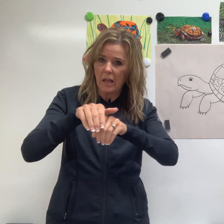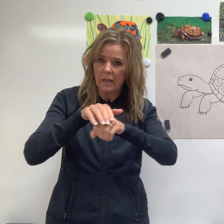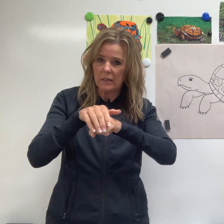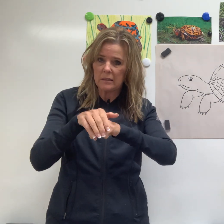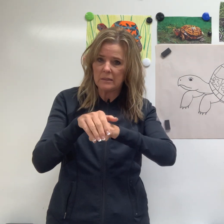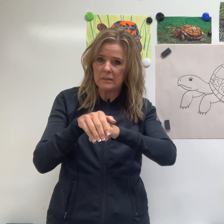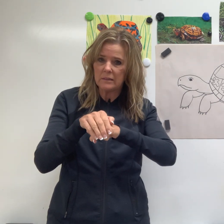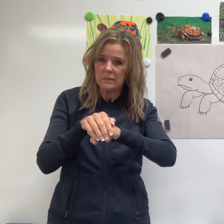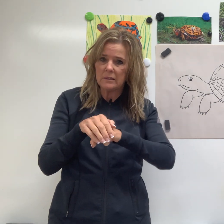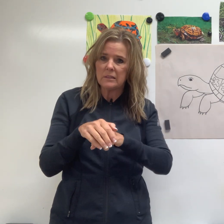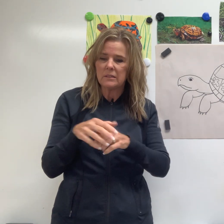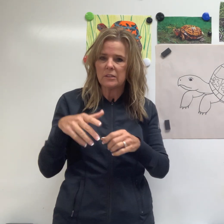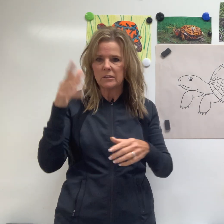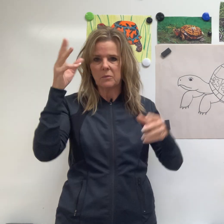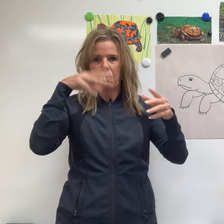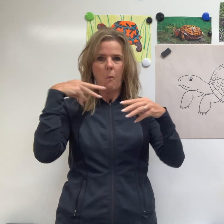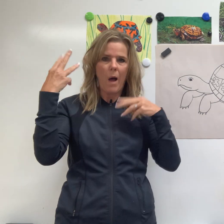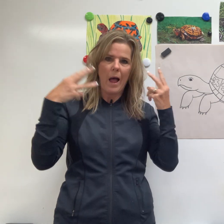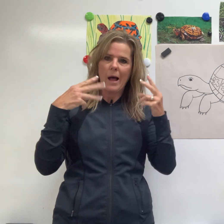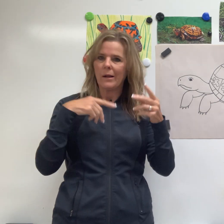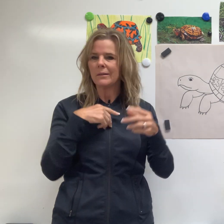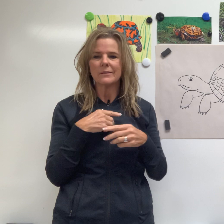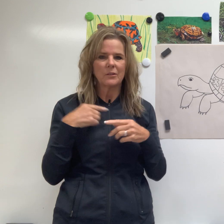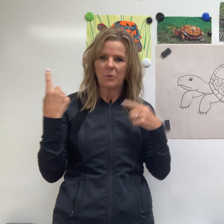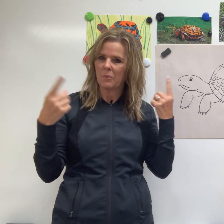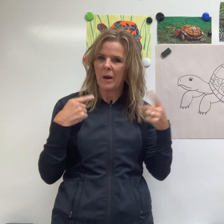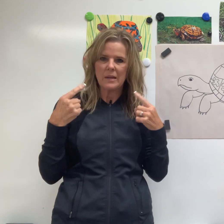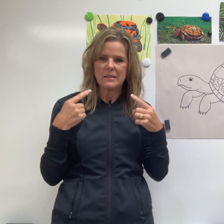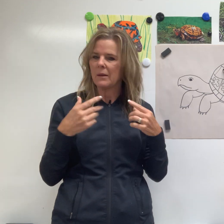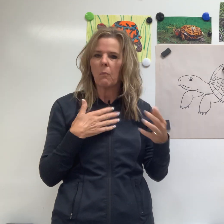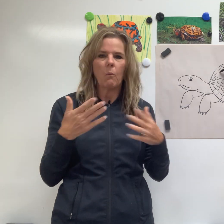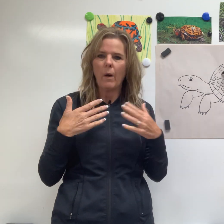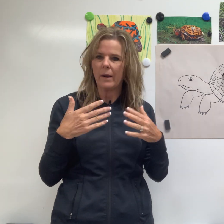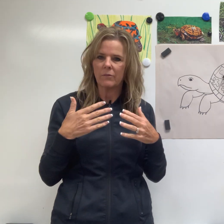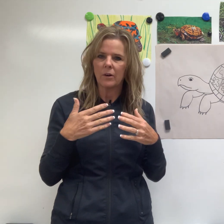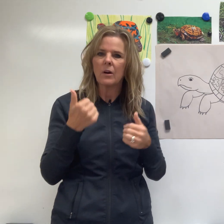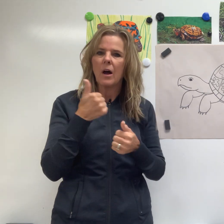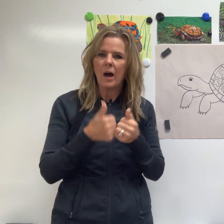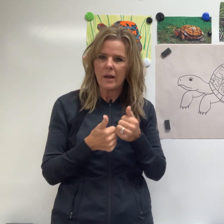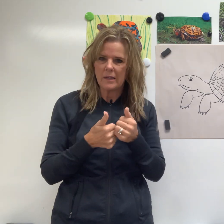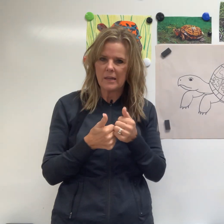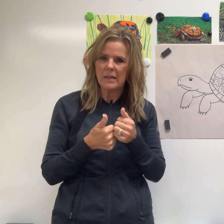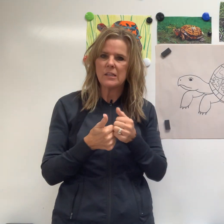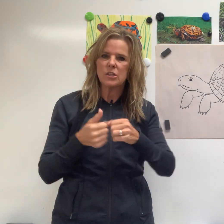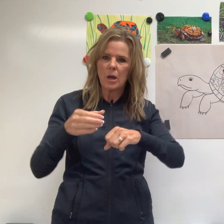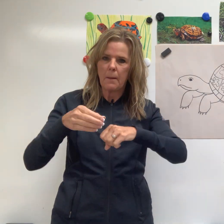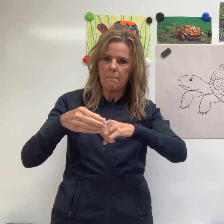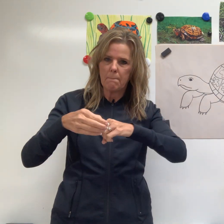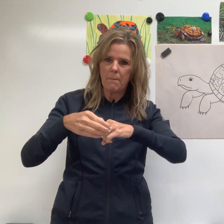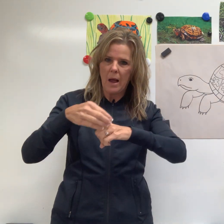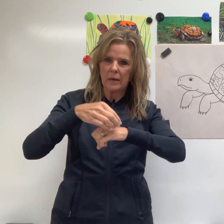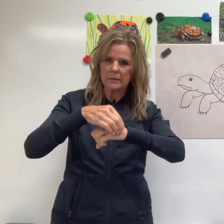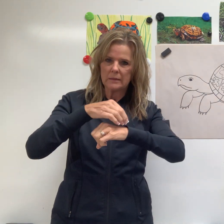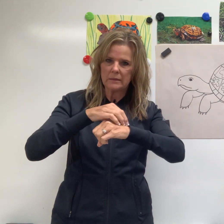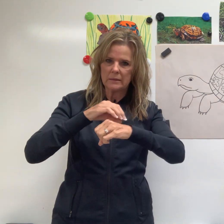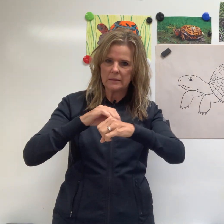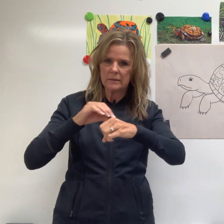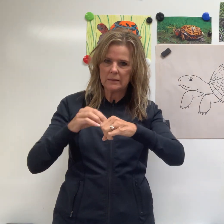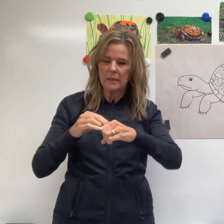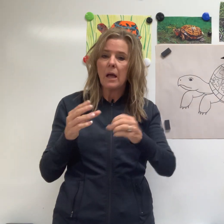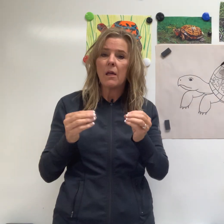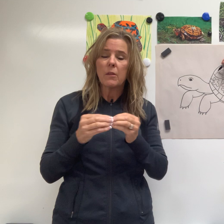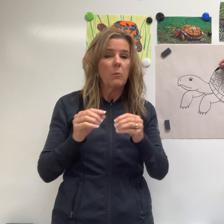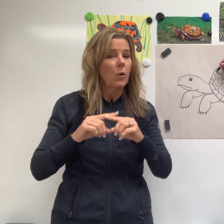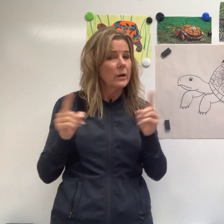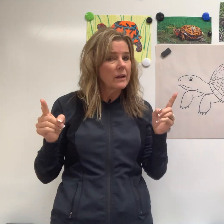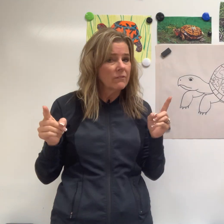small, just wild and crazy, kind of blob-shaped patterns on each and every scoot. And the more different